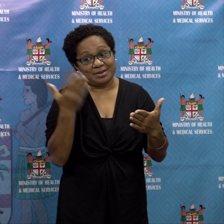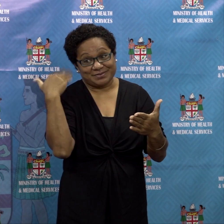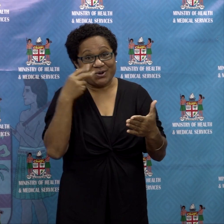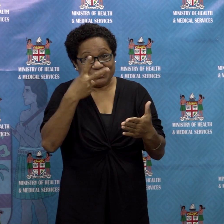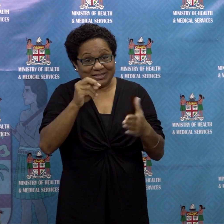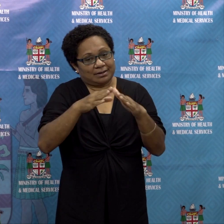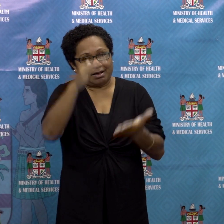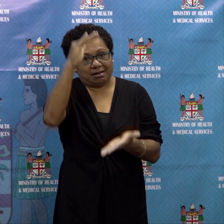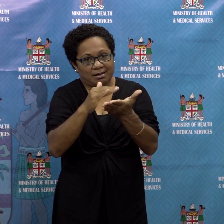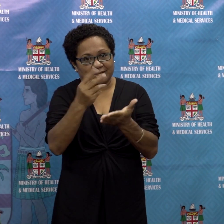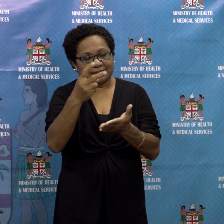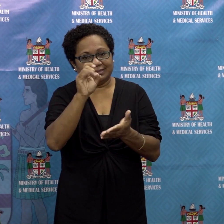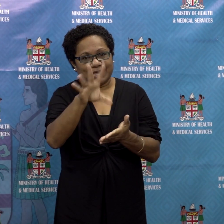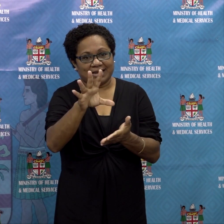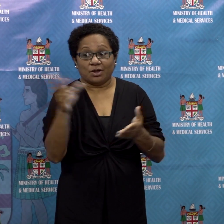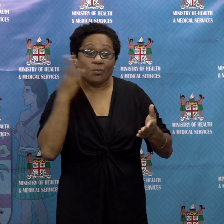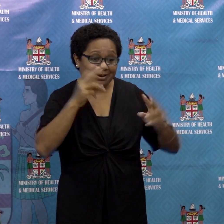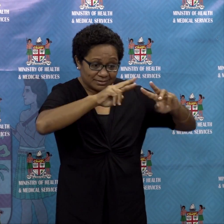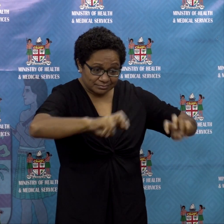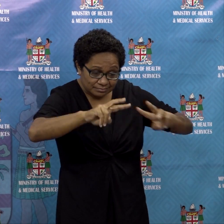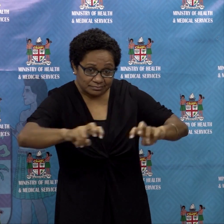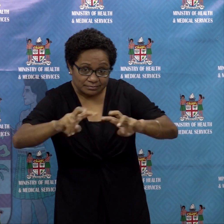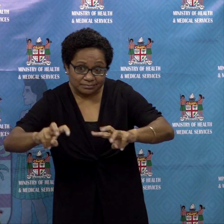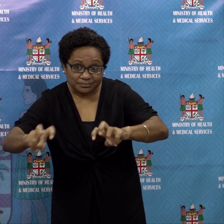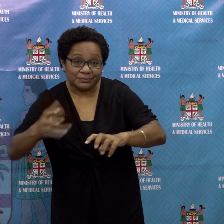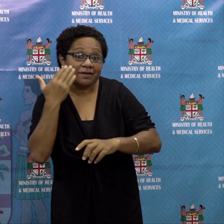Our investigations have indicated that in some instances,